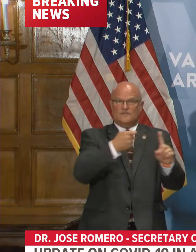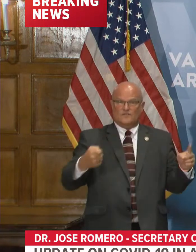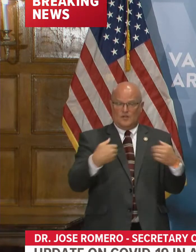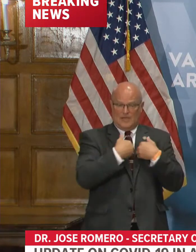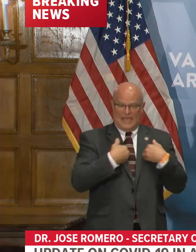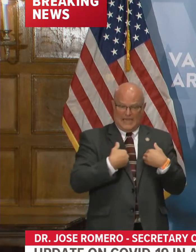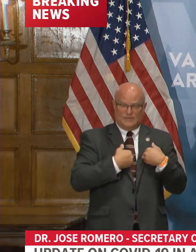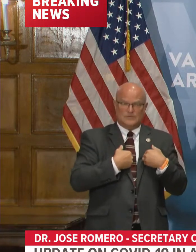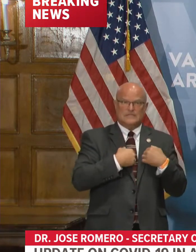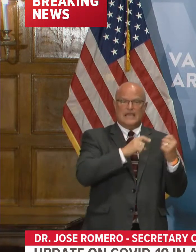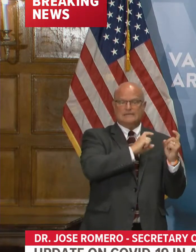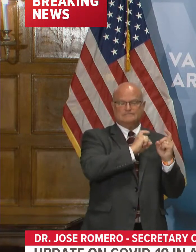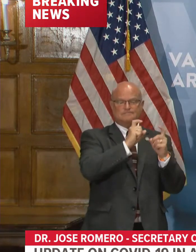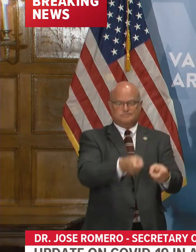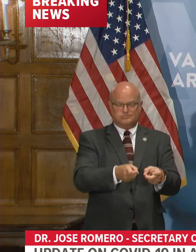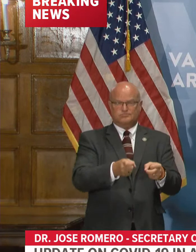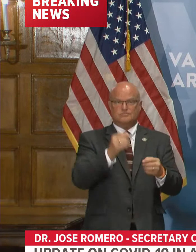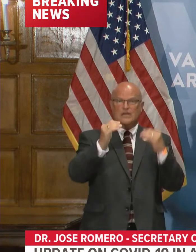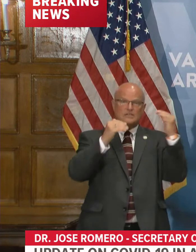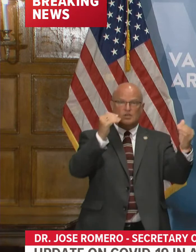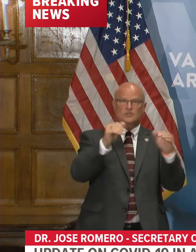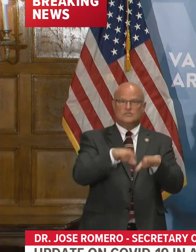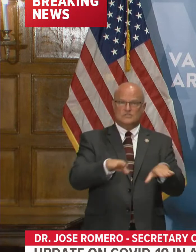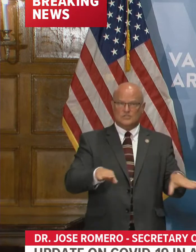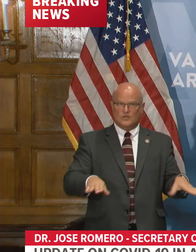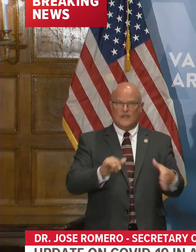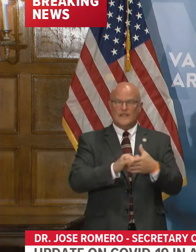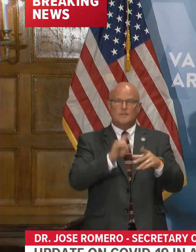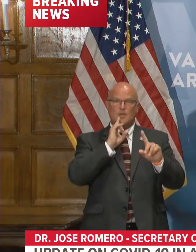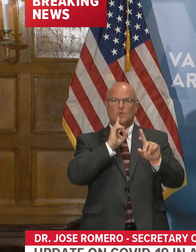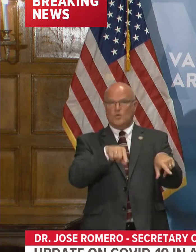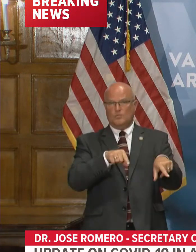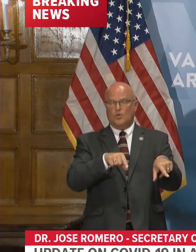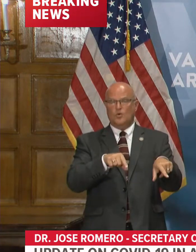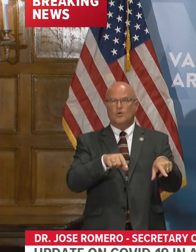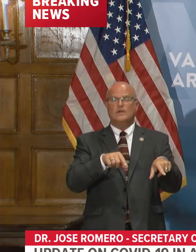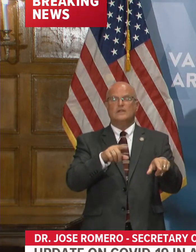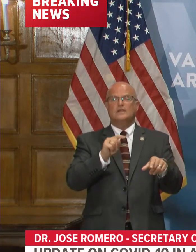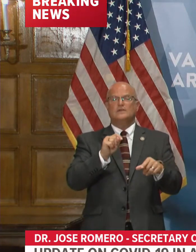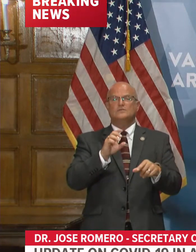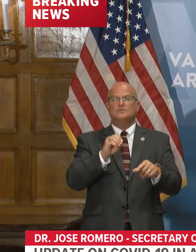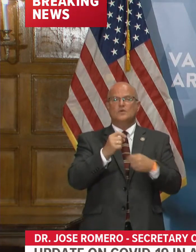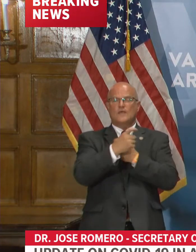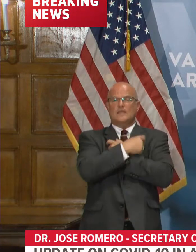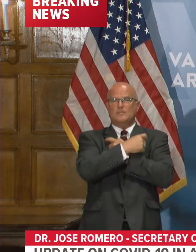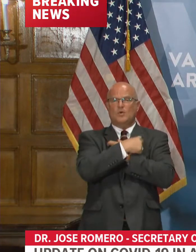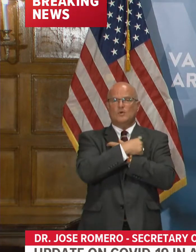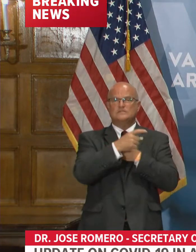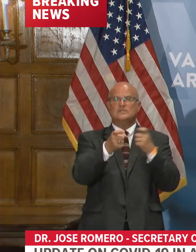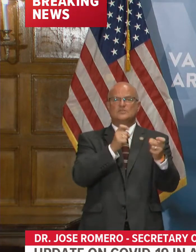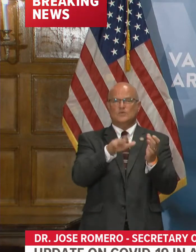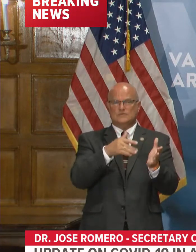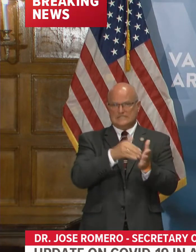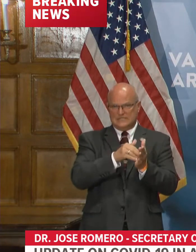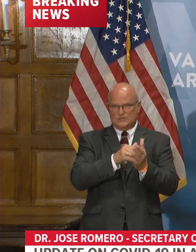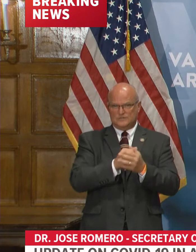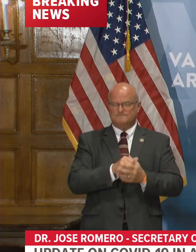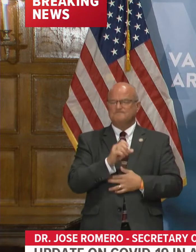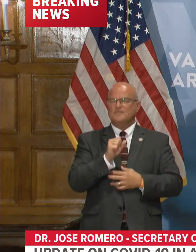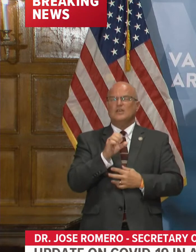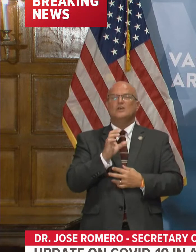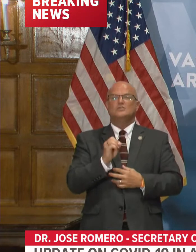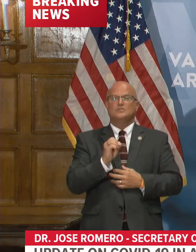of cases both in adults and in children that are being reported to a poison control center.